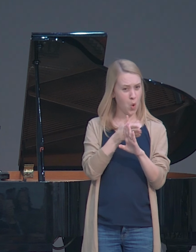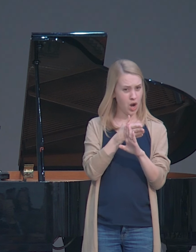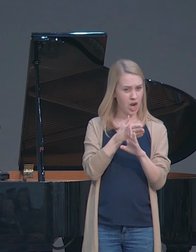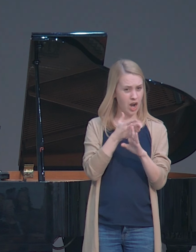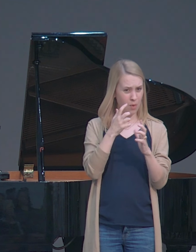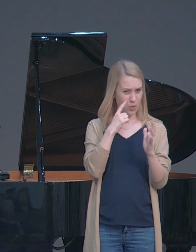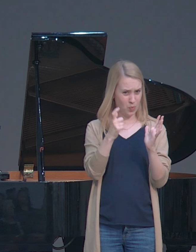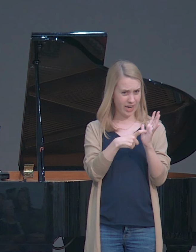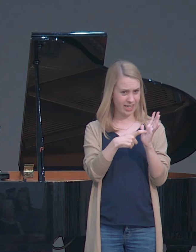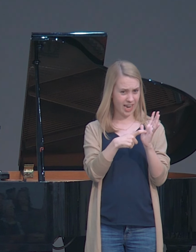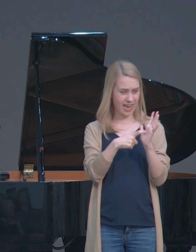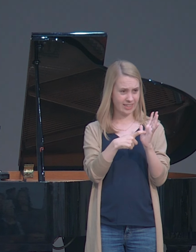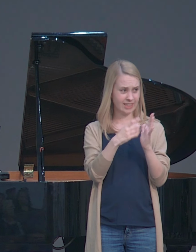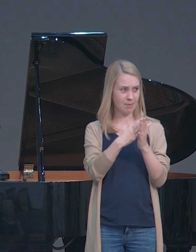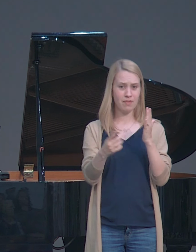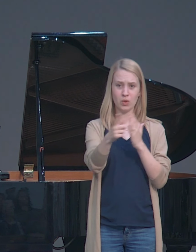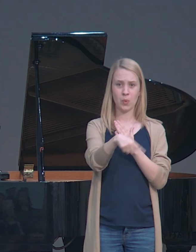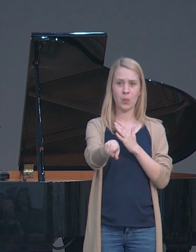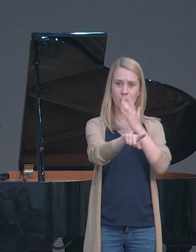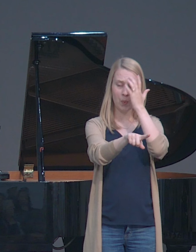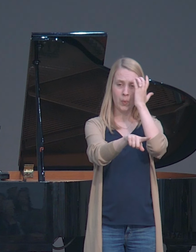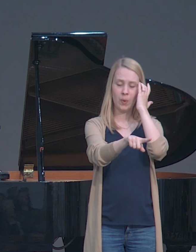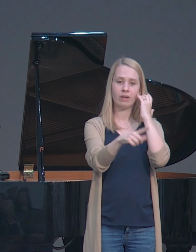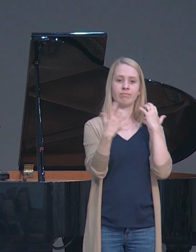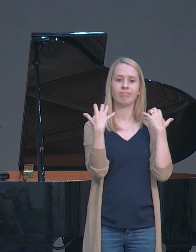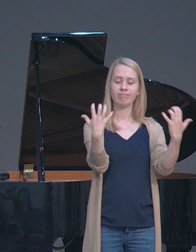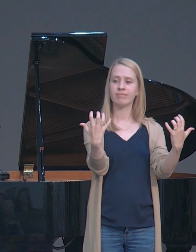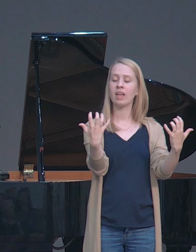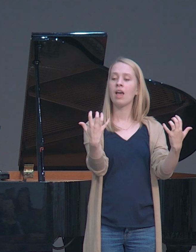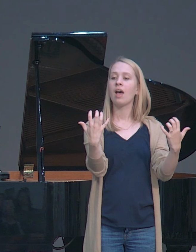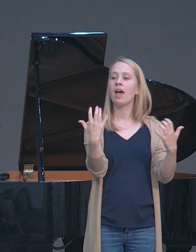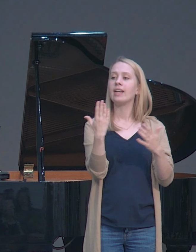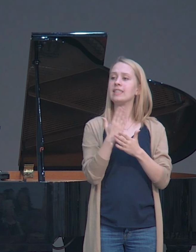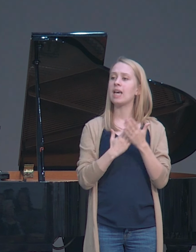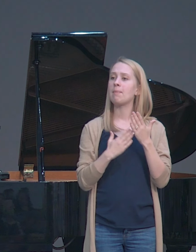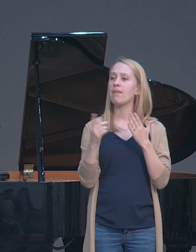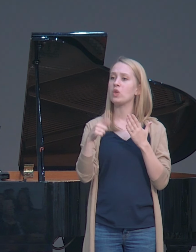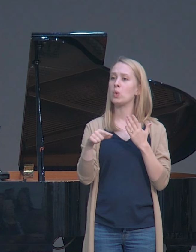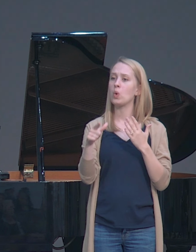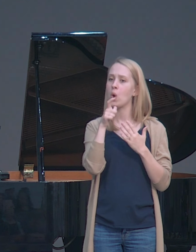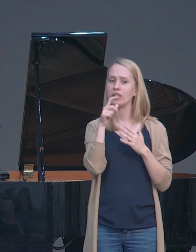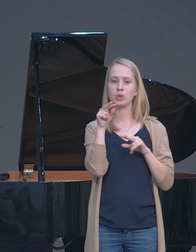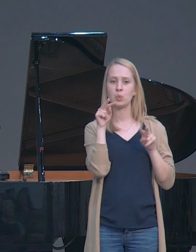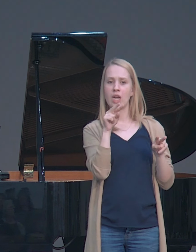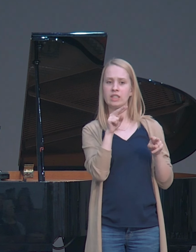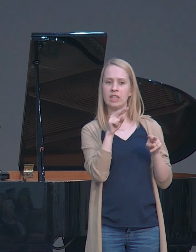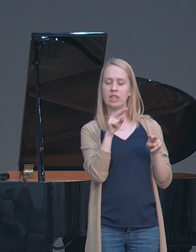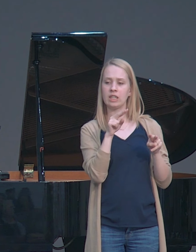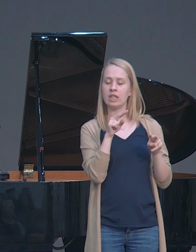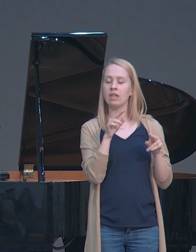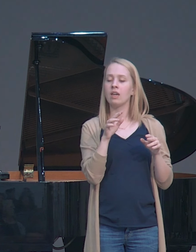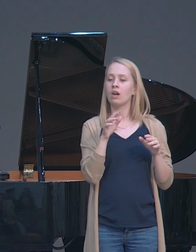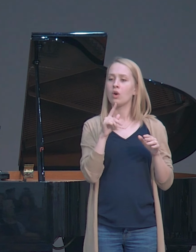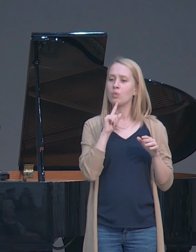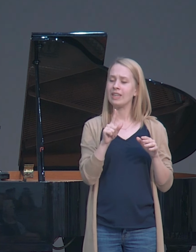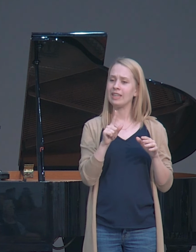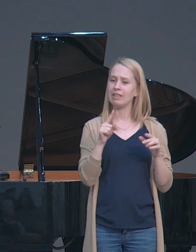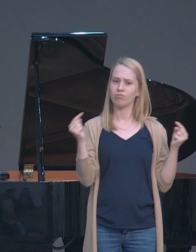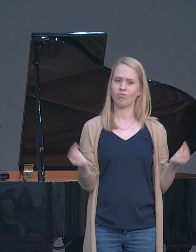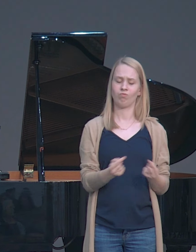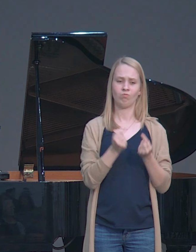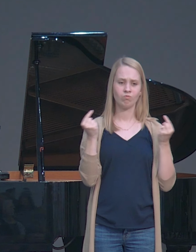recognize that some of you sitting in these seats and some of you watching this service are hurting.